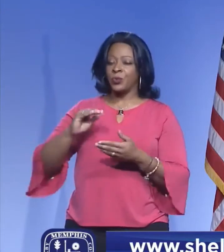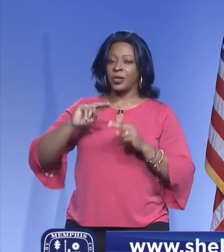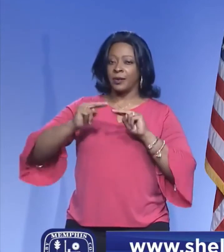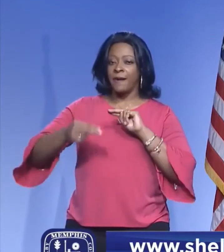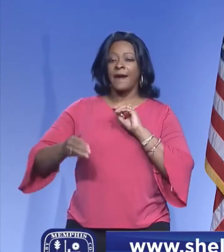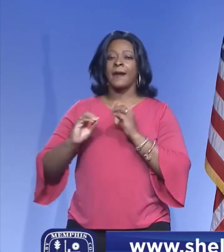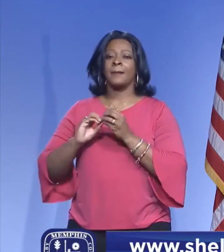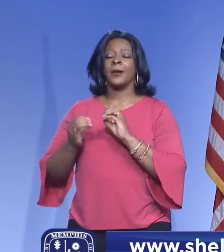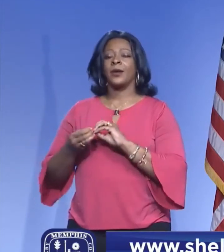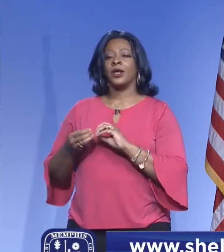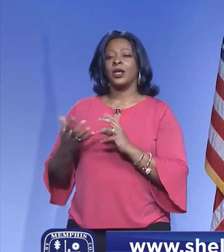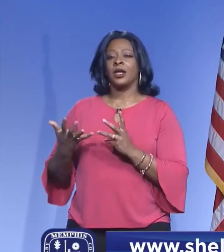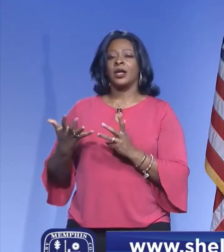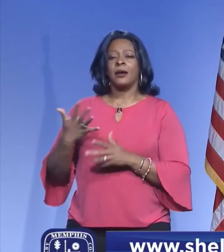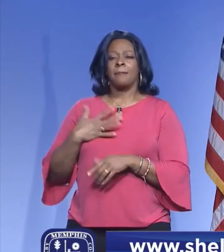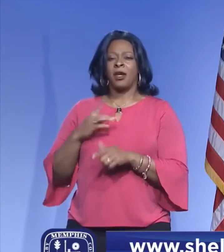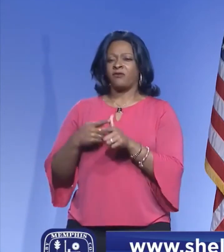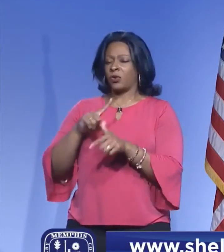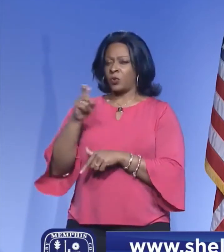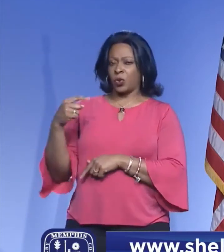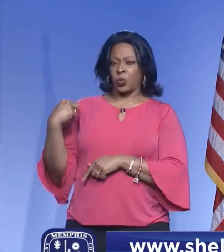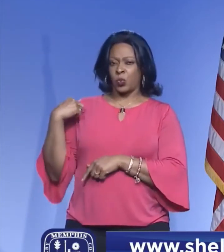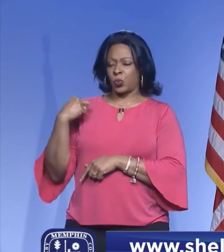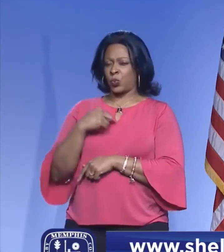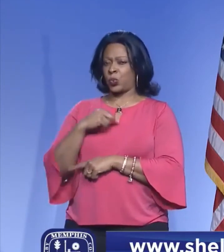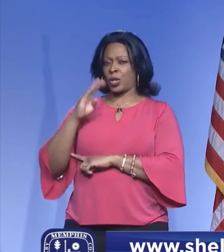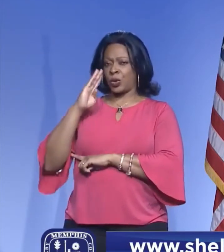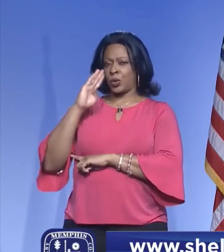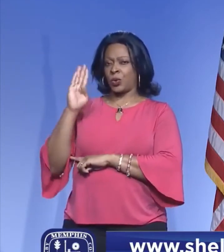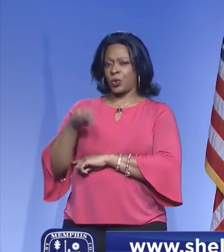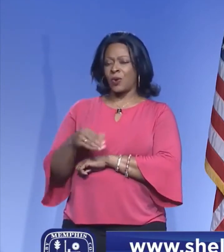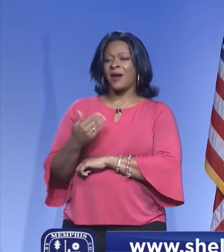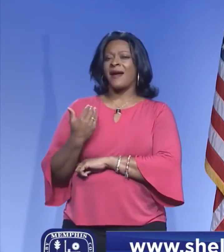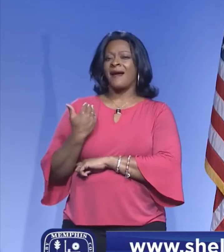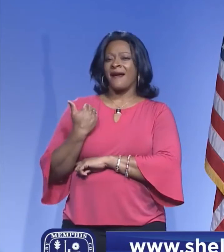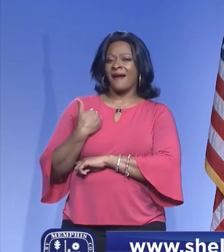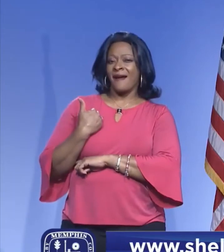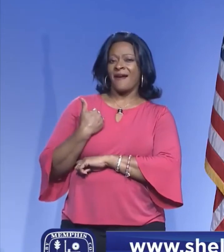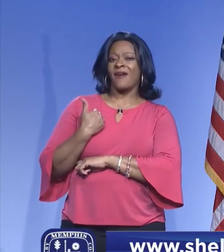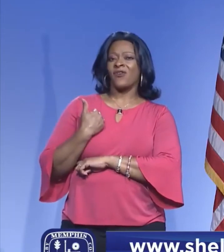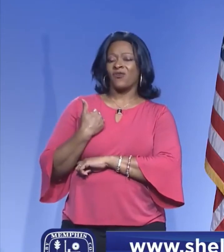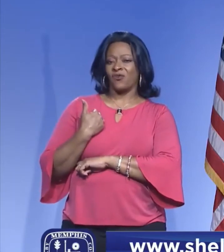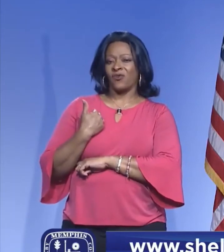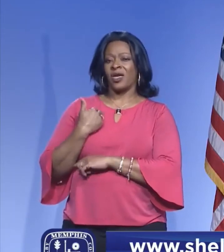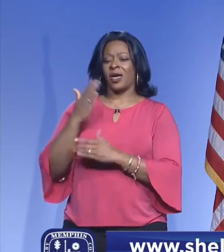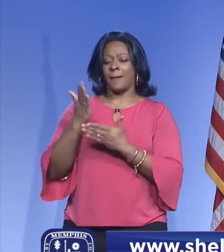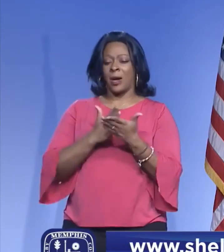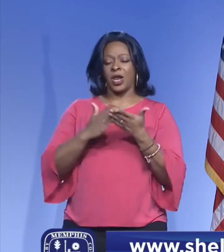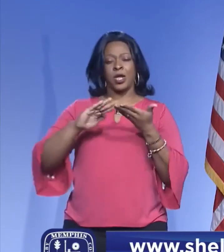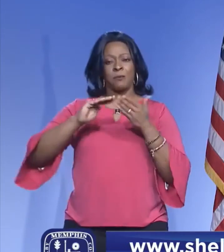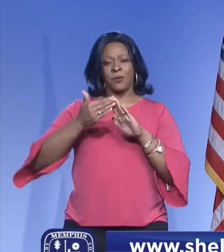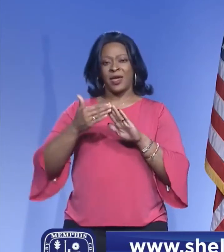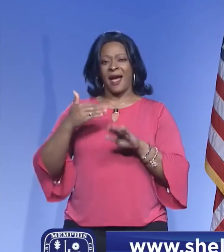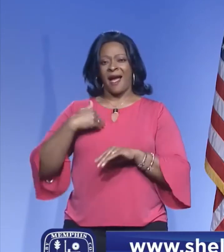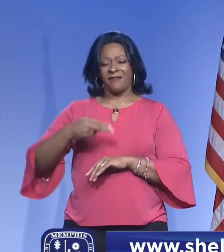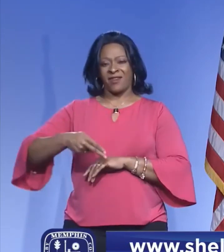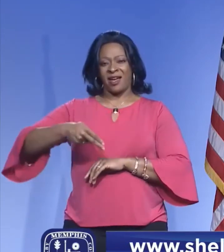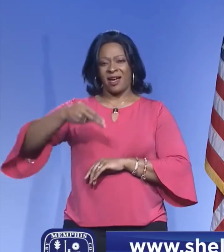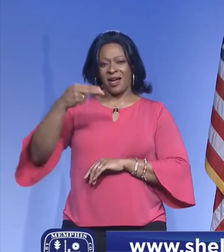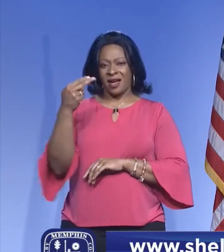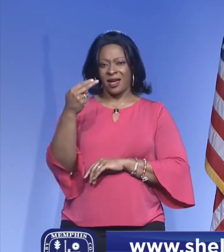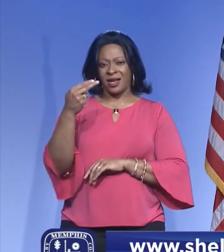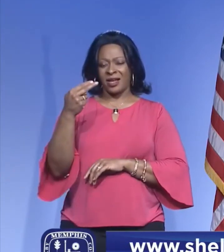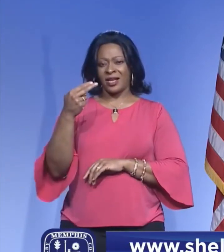wondering, for my first question, I know that, we have a pretty substantial portion of the community that has prior has